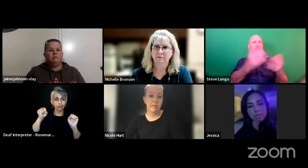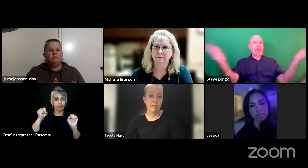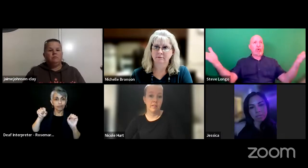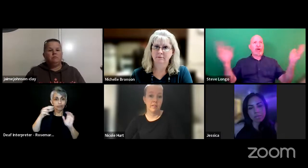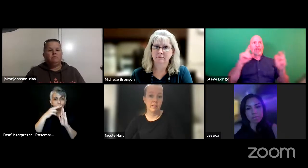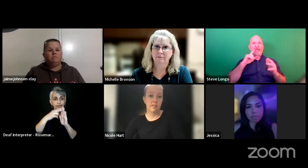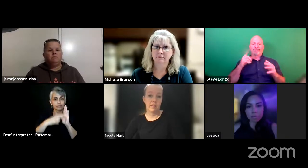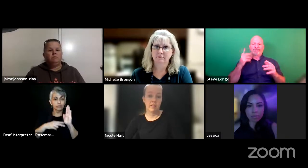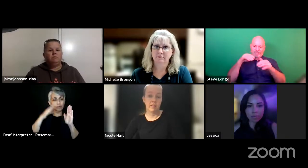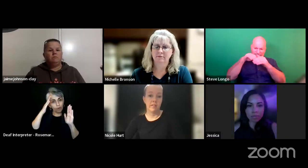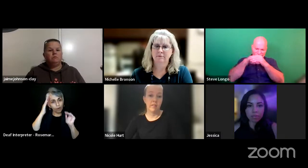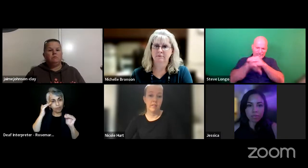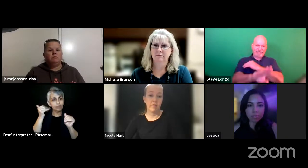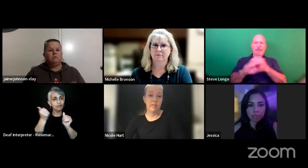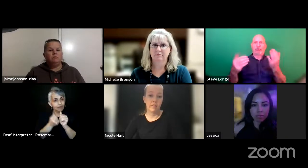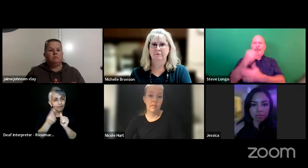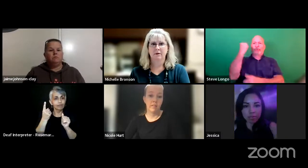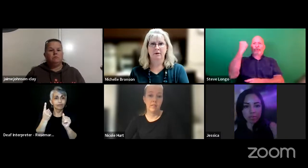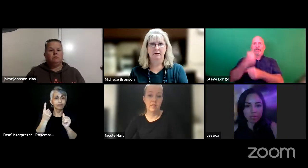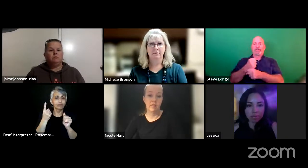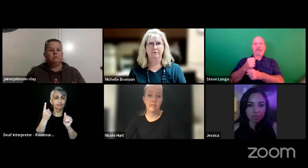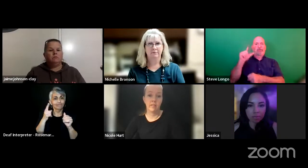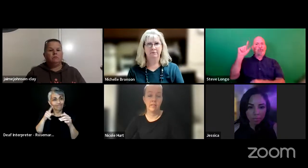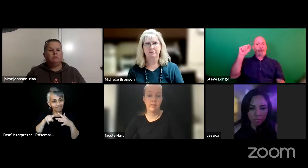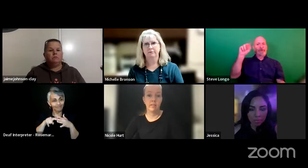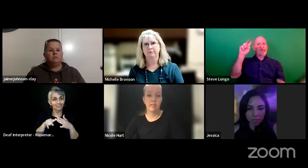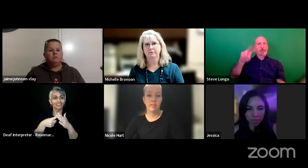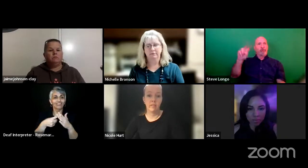I hope you all can read it.